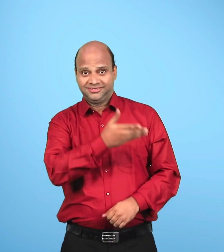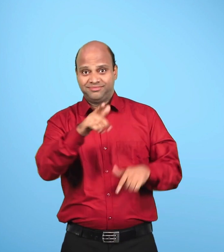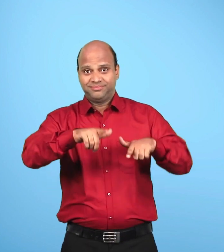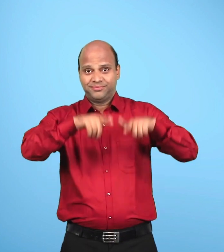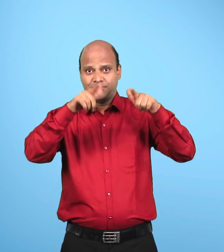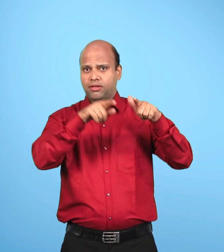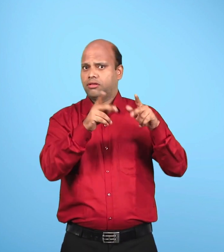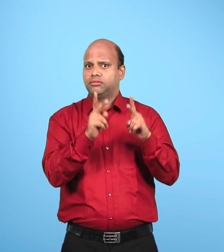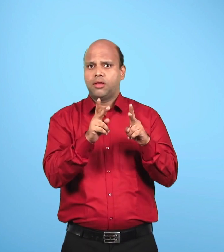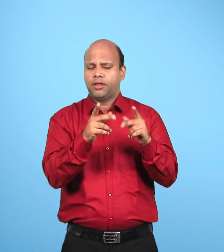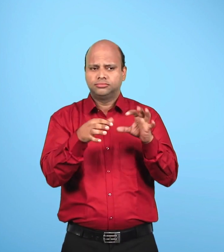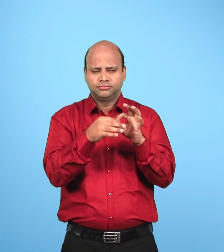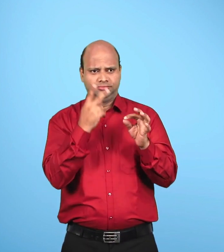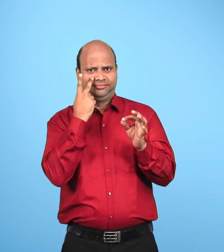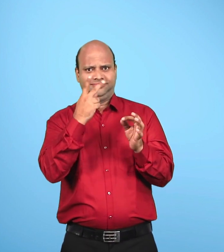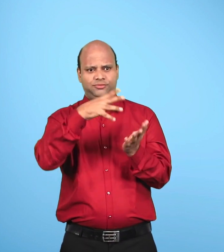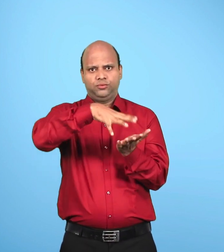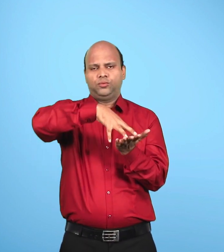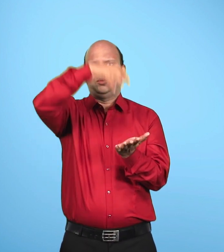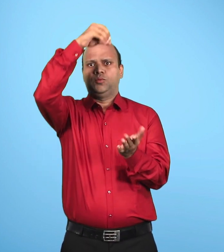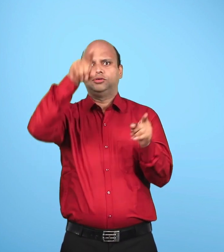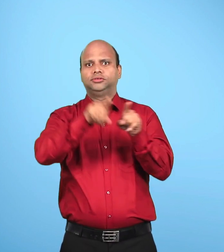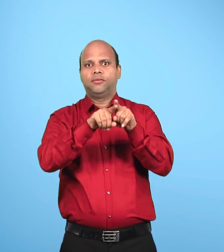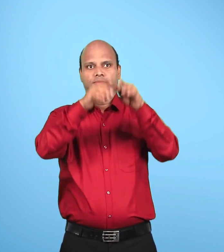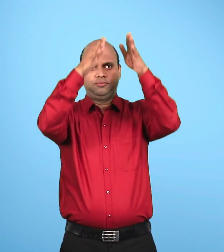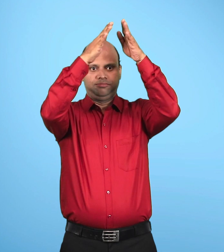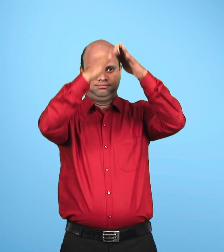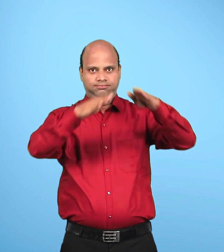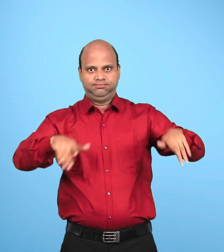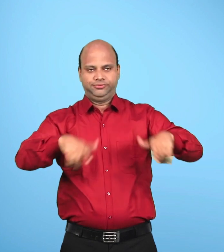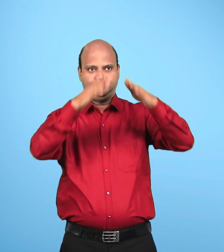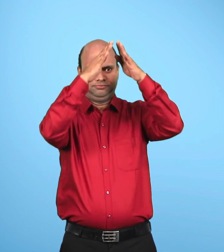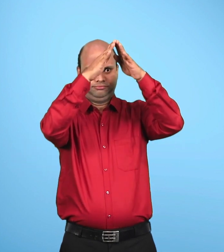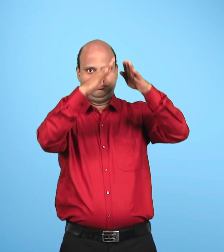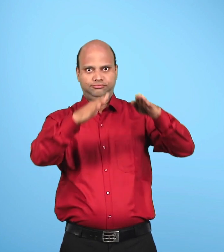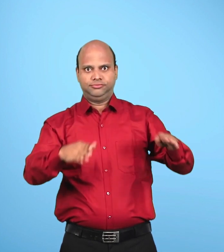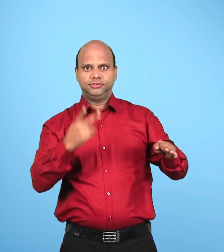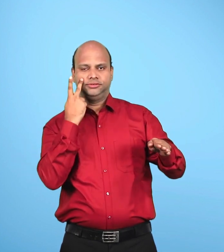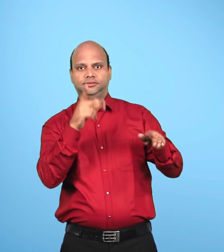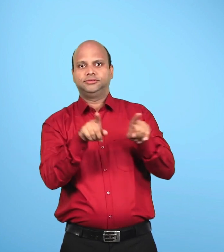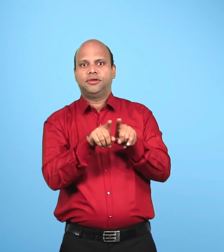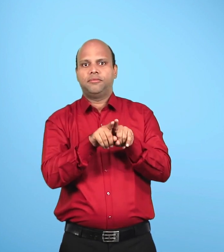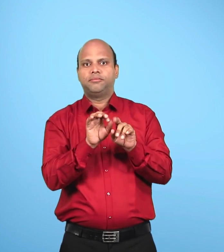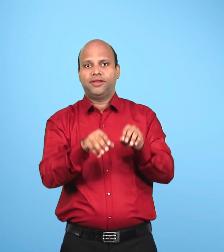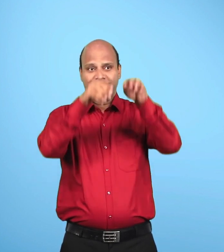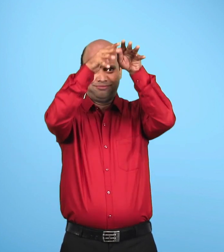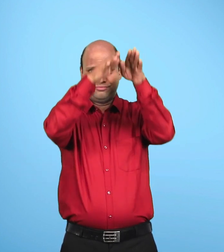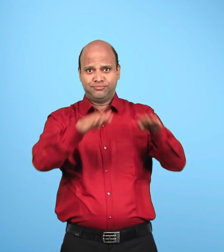These trees are normally cone-shaped and have sloping branches. The leaves of some of these trees are